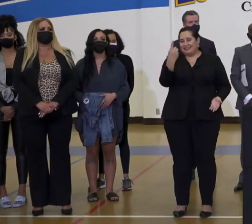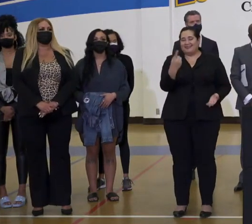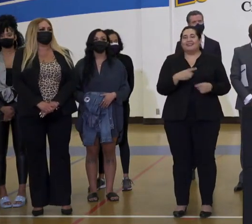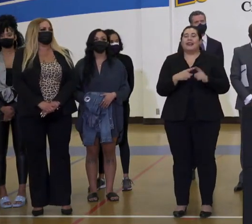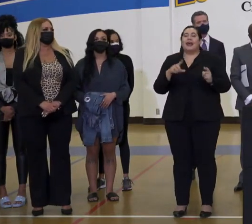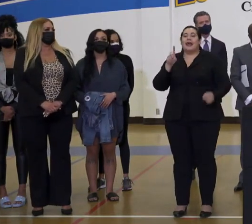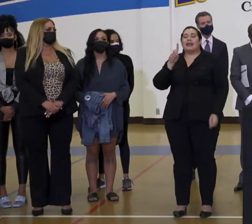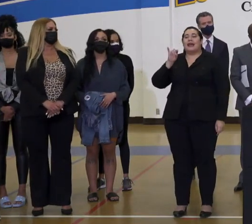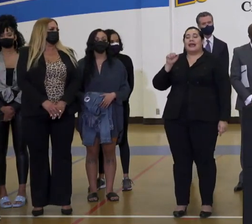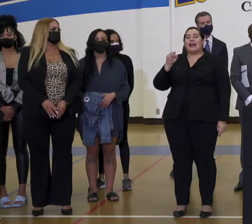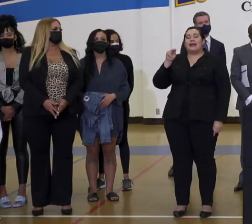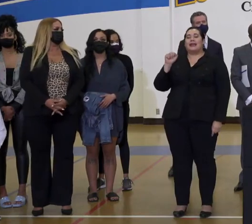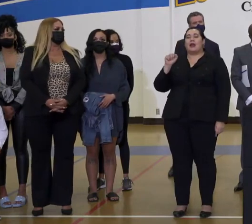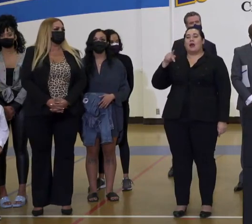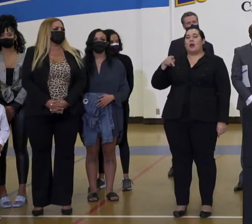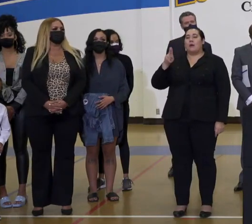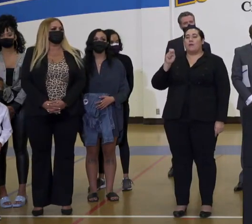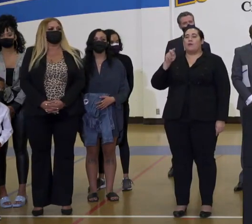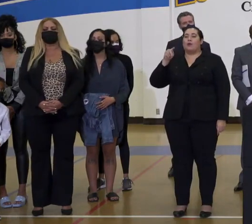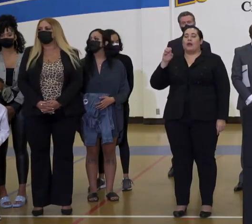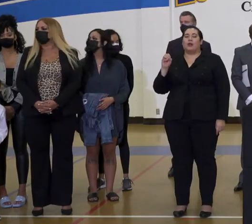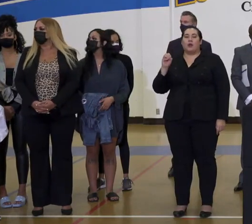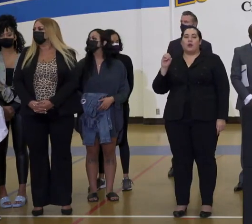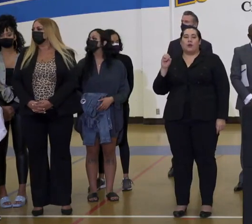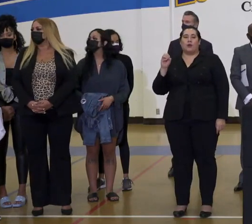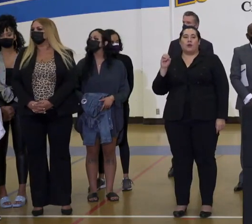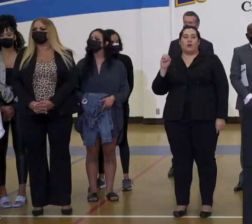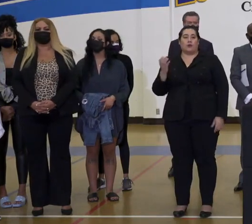Diana Puente, aunt of Angelo Quinto.